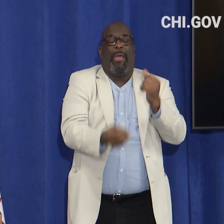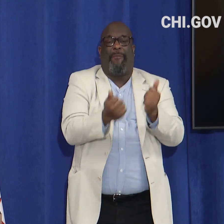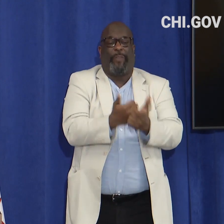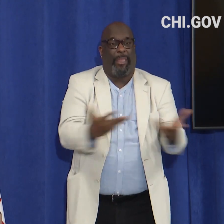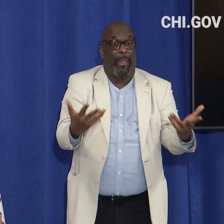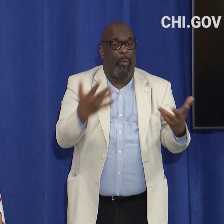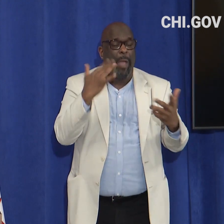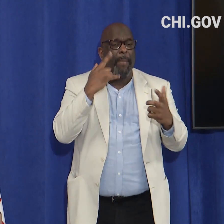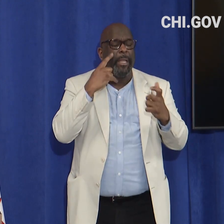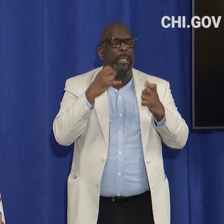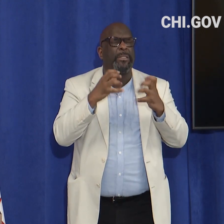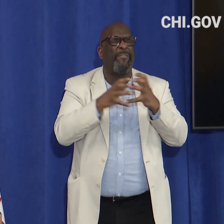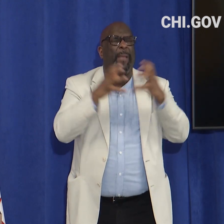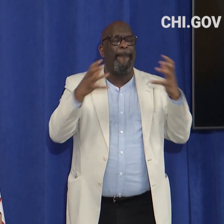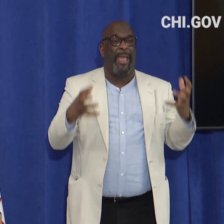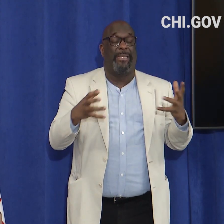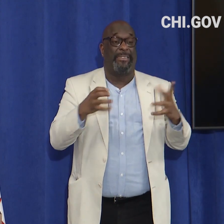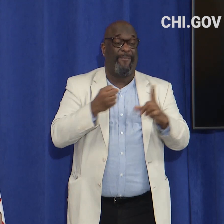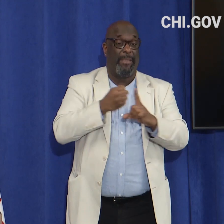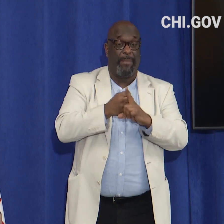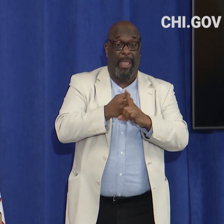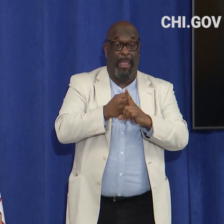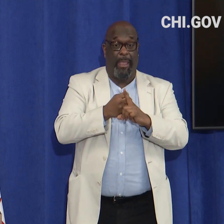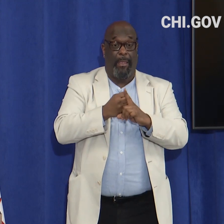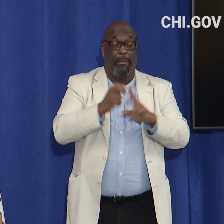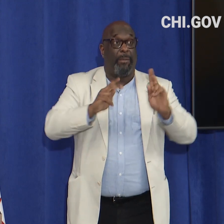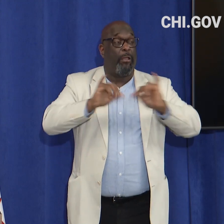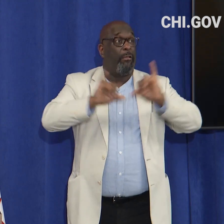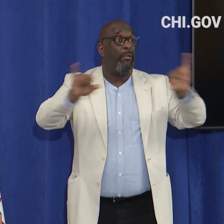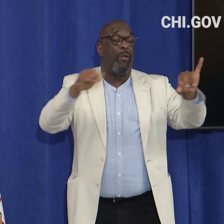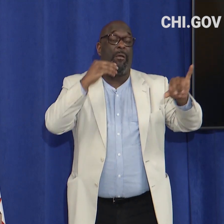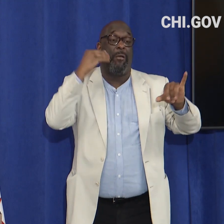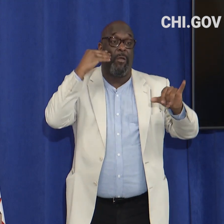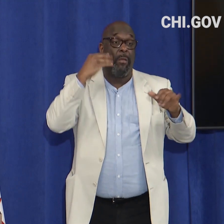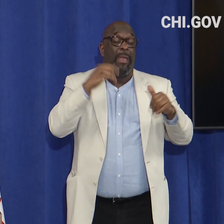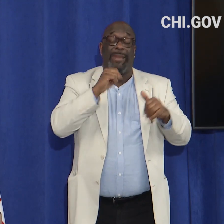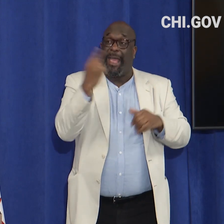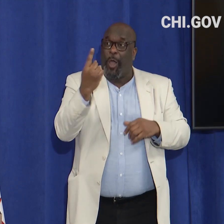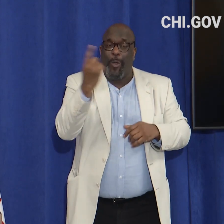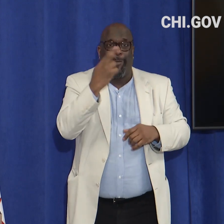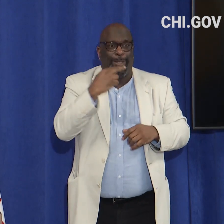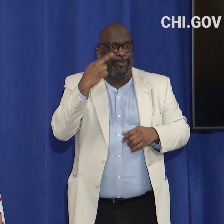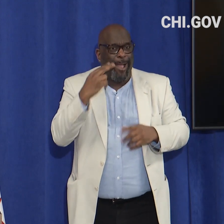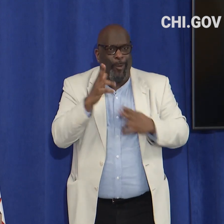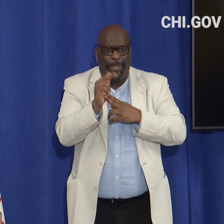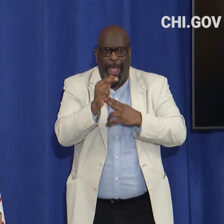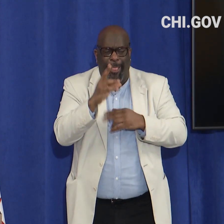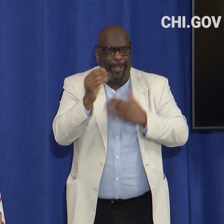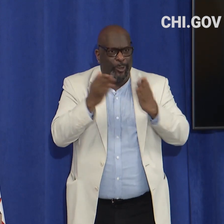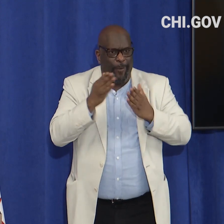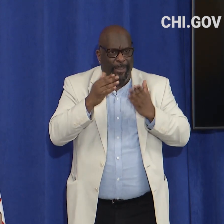because of the massive impact, not just on restaurants, hotels,